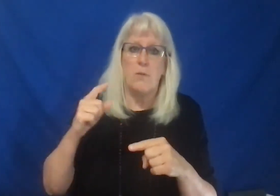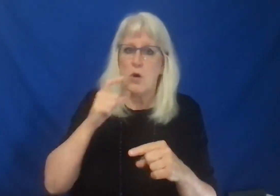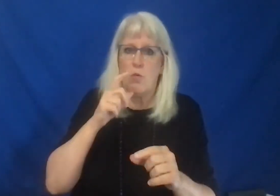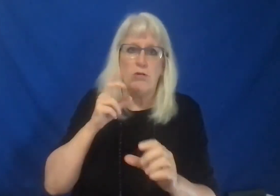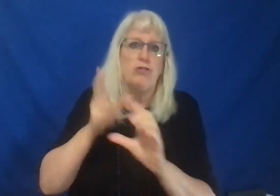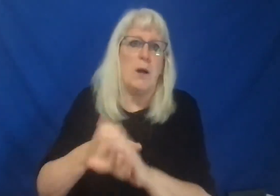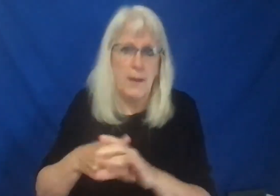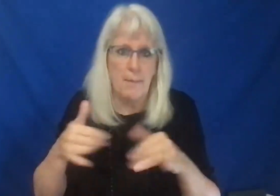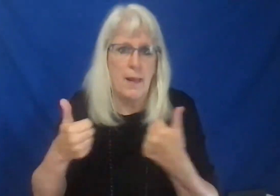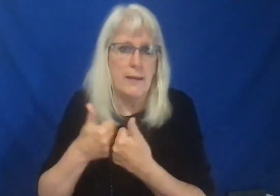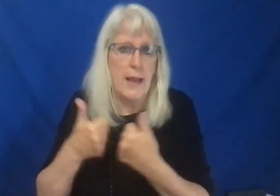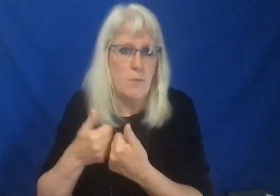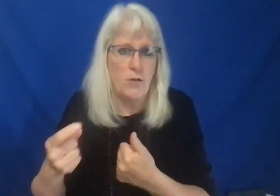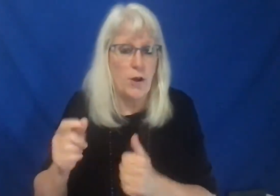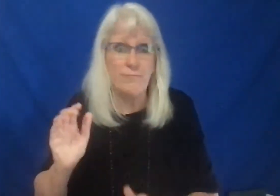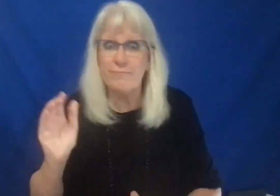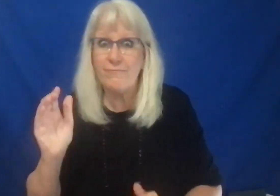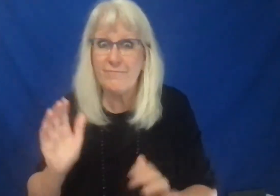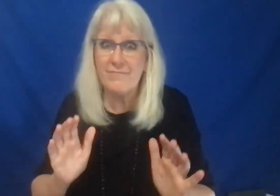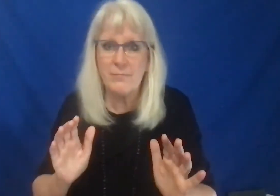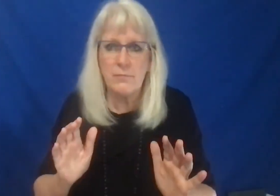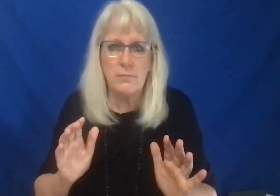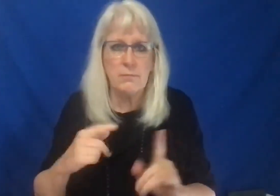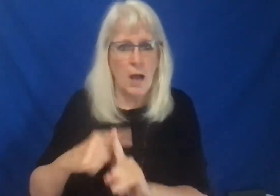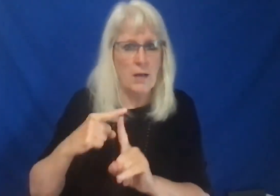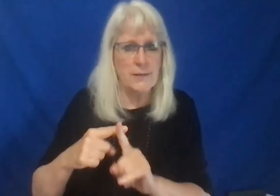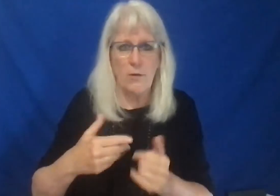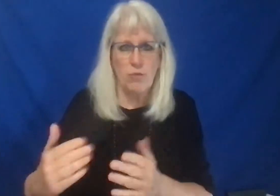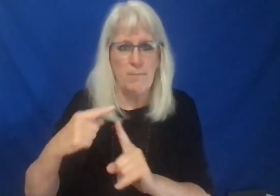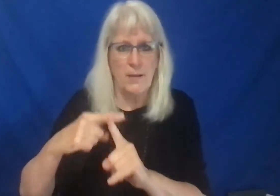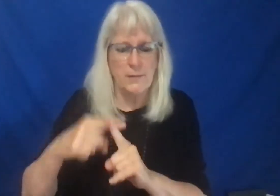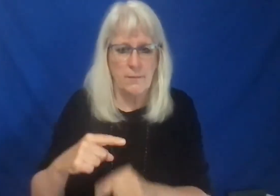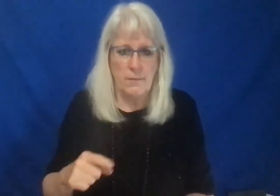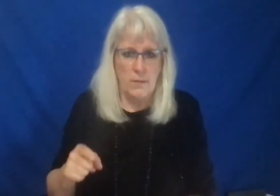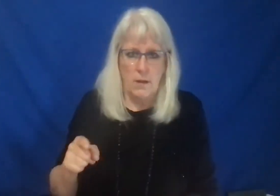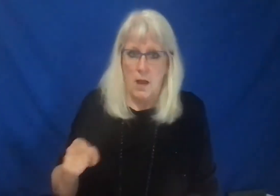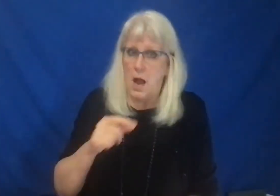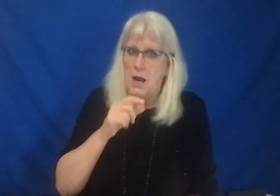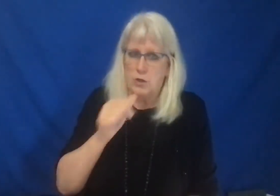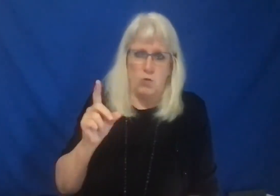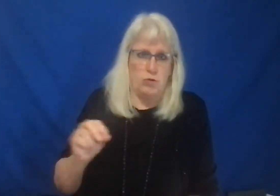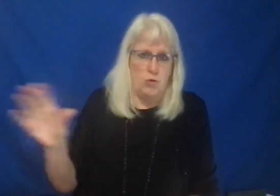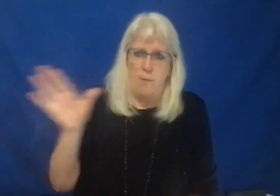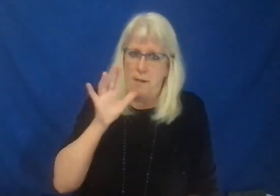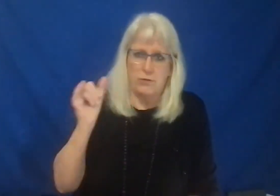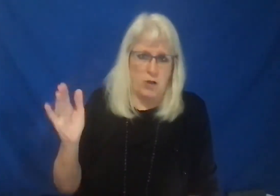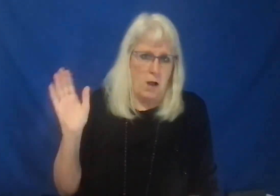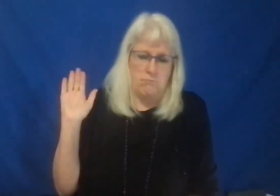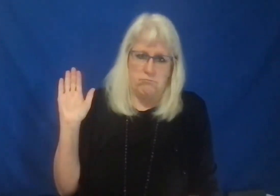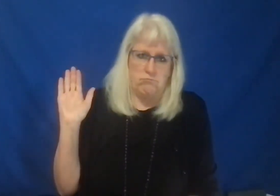And I'm very clear to do her mother's job. This is not about duplicate. I'm not trying